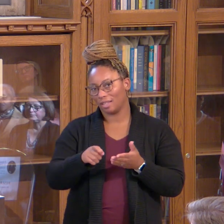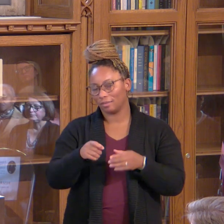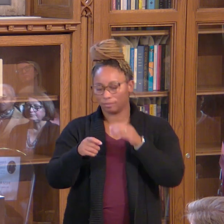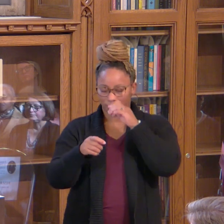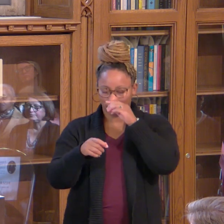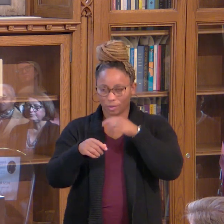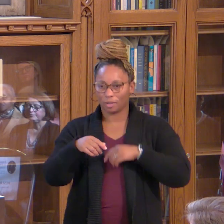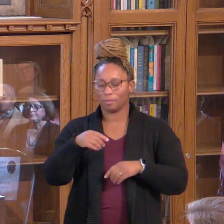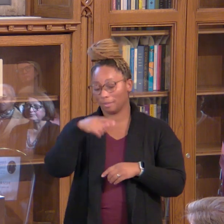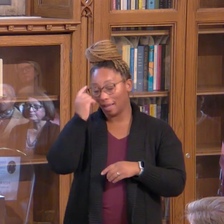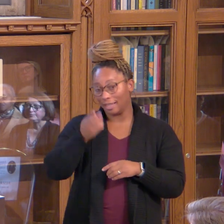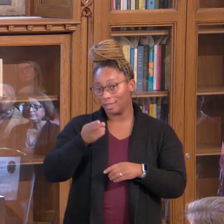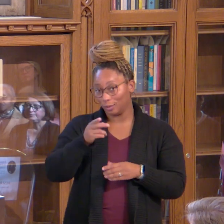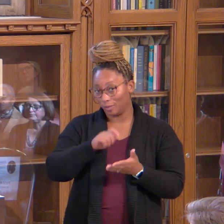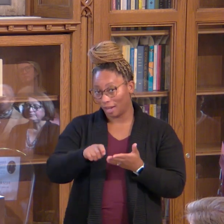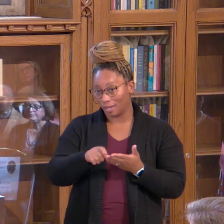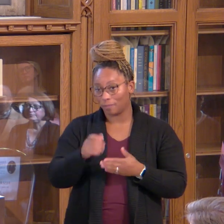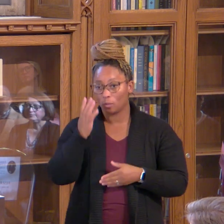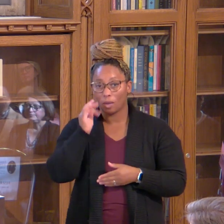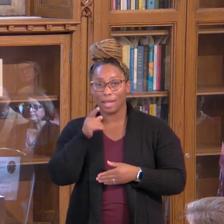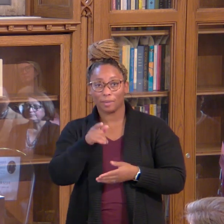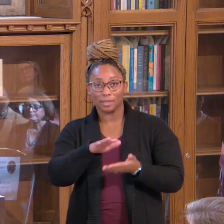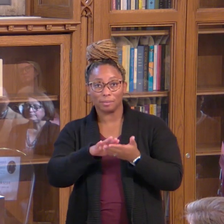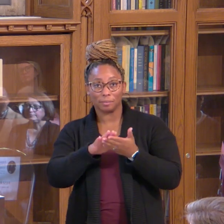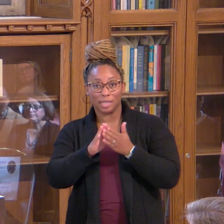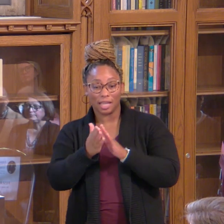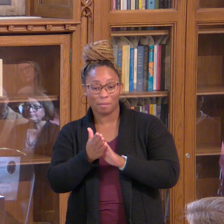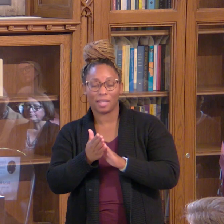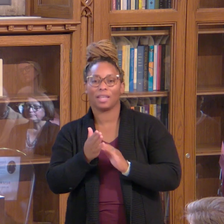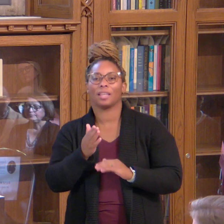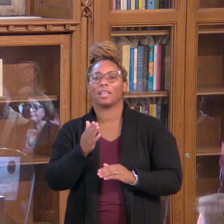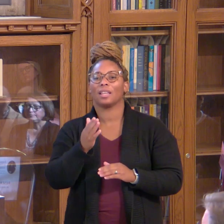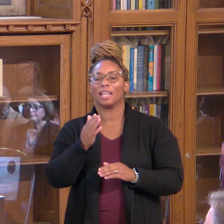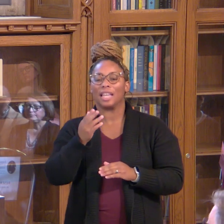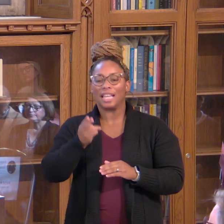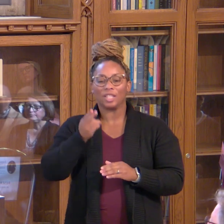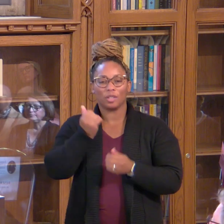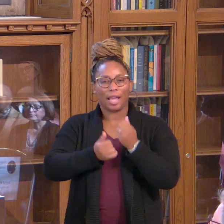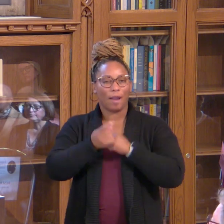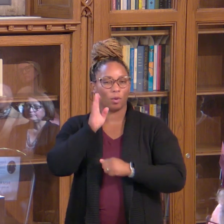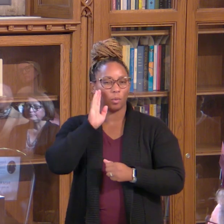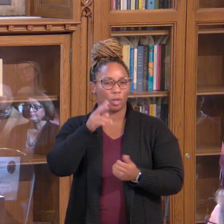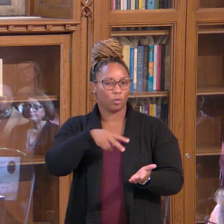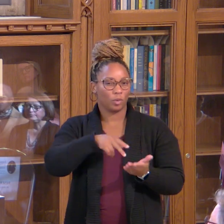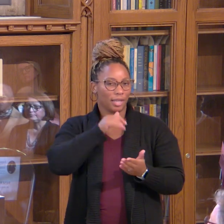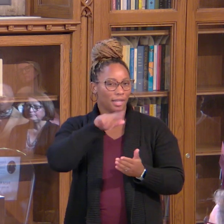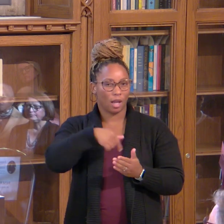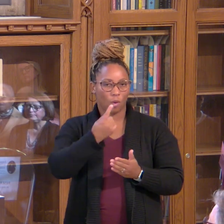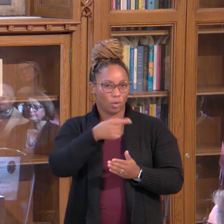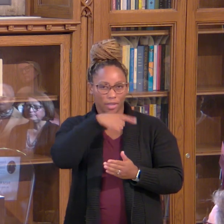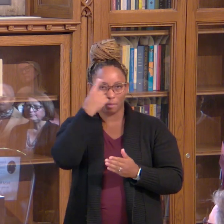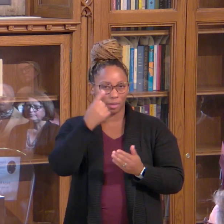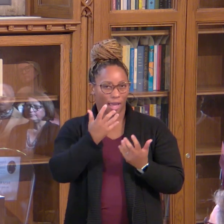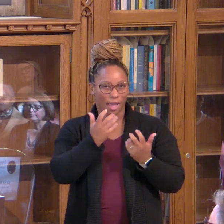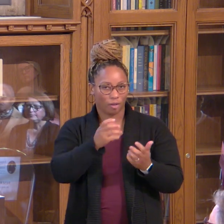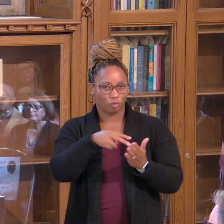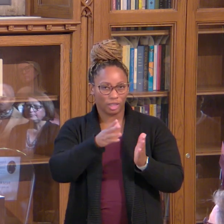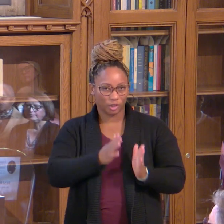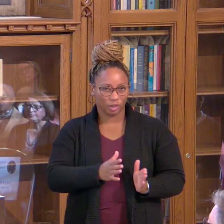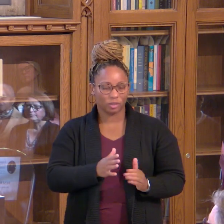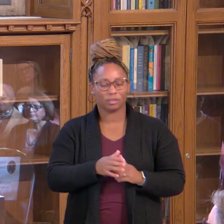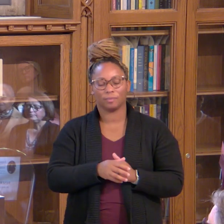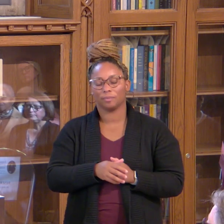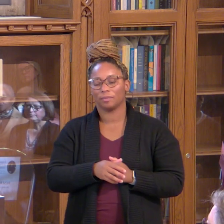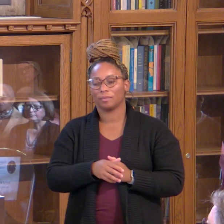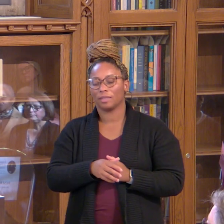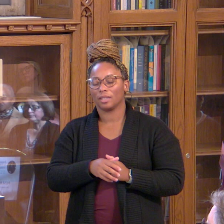was because it was becoming the history read by everybody not just primarily a black audience this is what